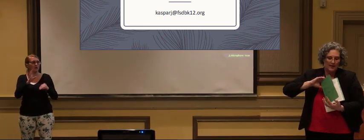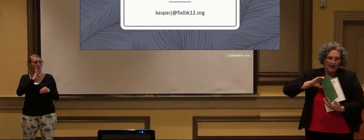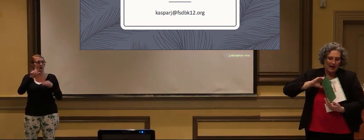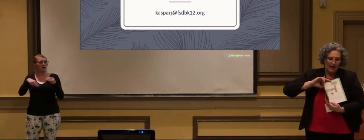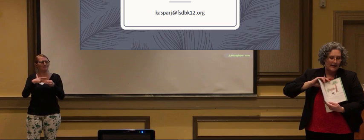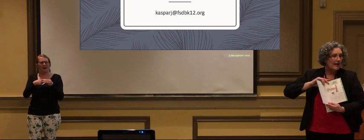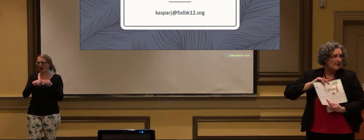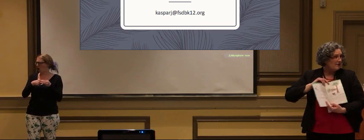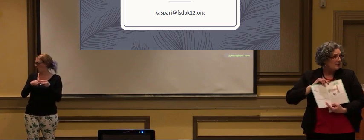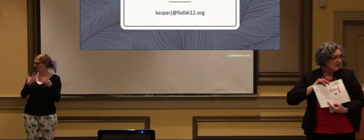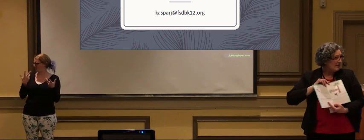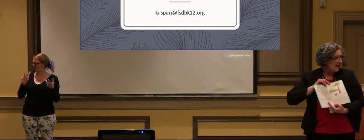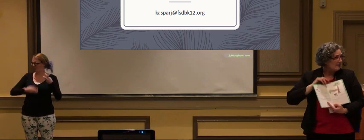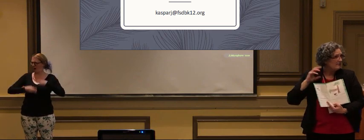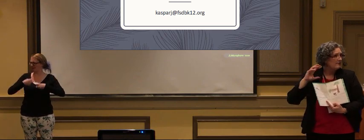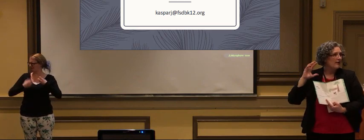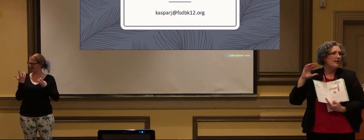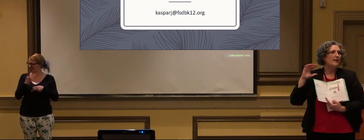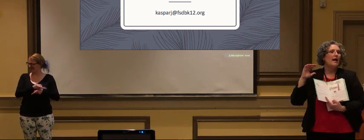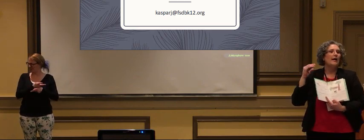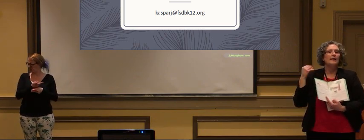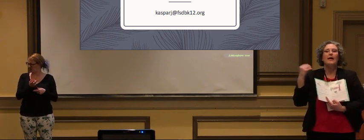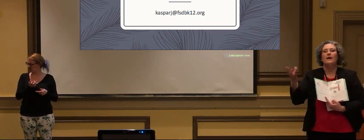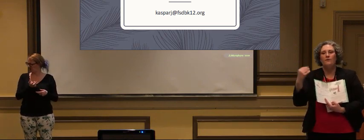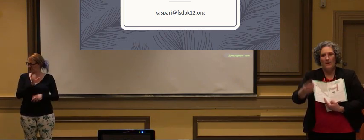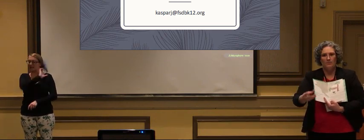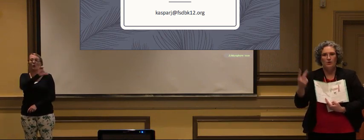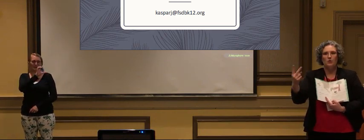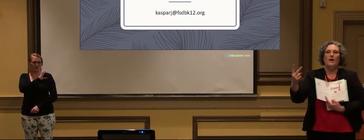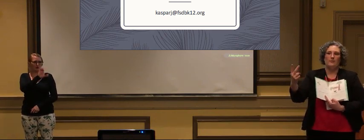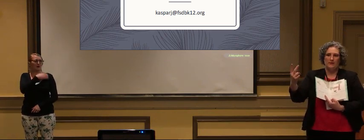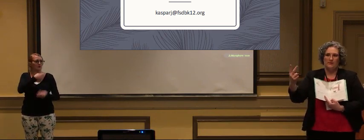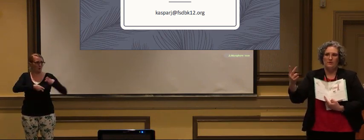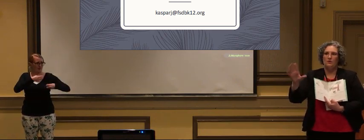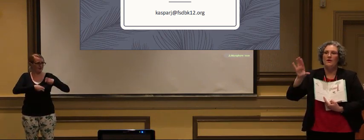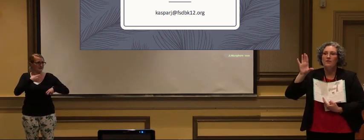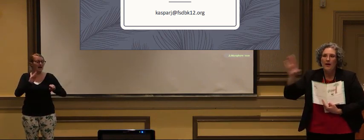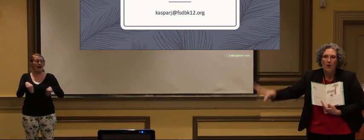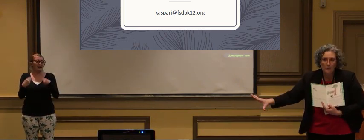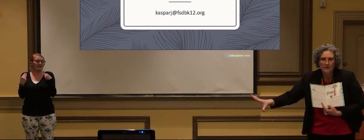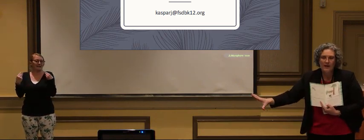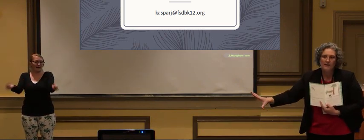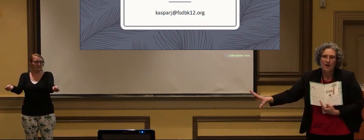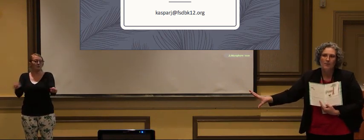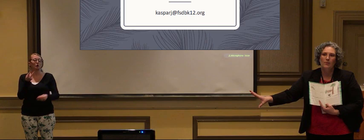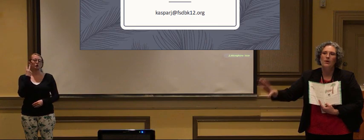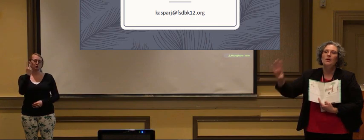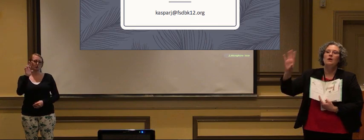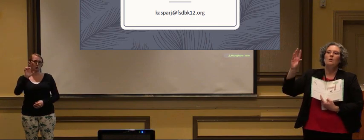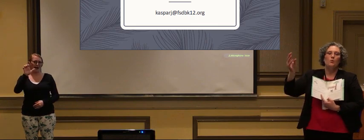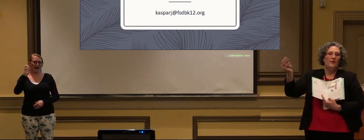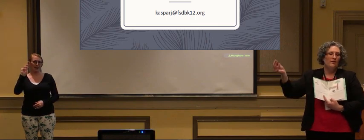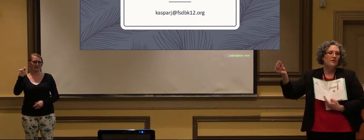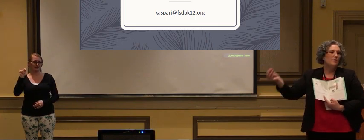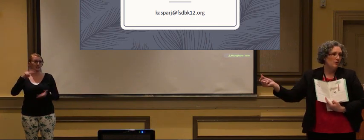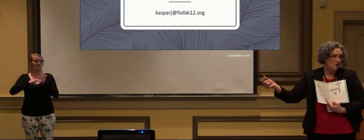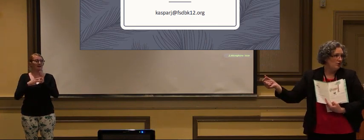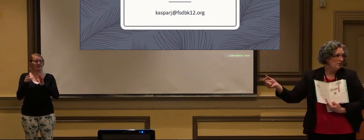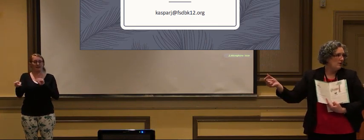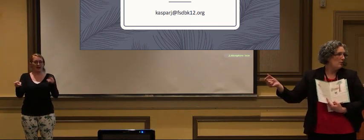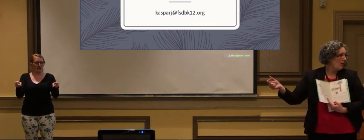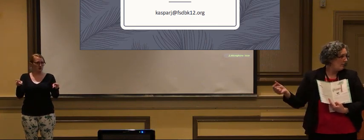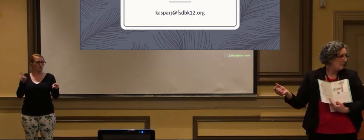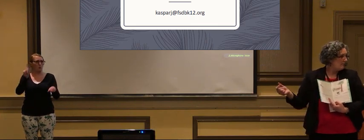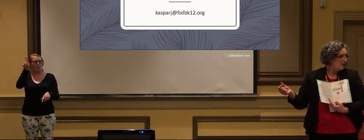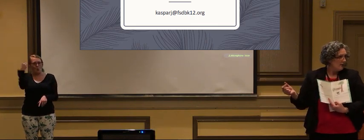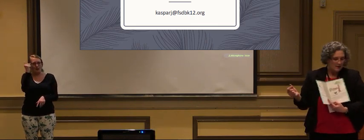problems, I kind of limited that, and I gave them 2 elements, so that they only had to come up with the